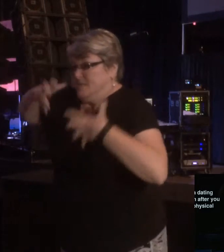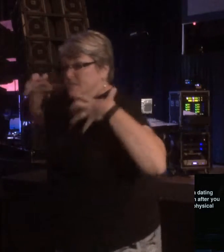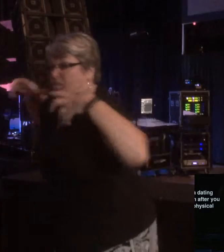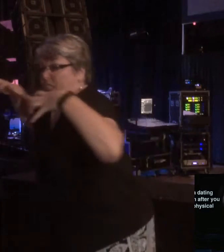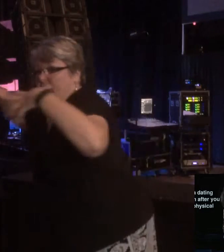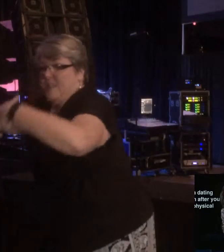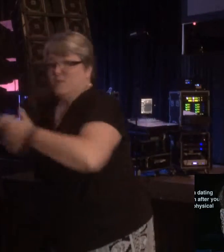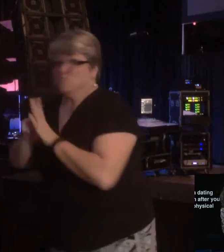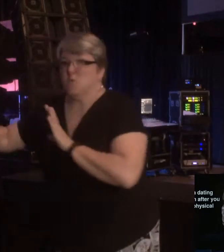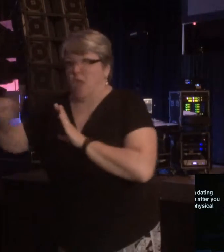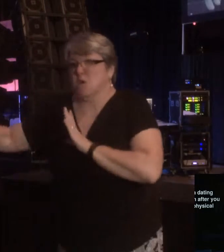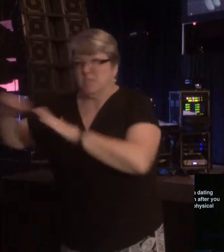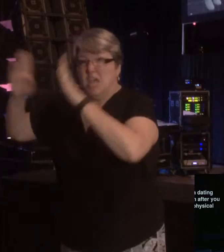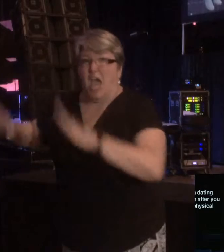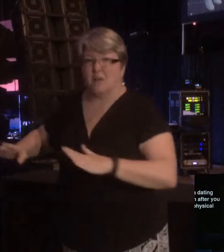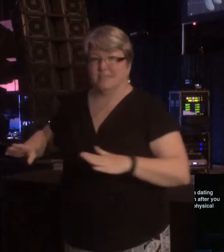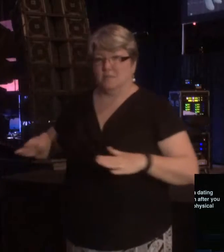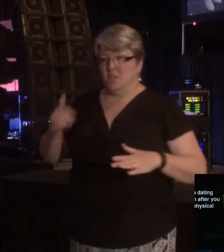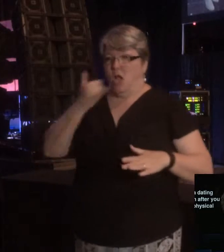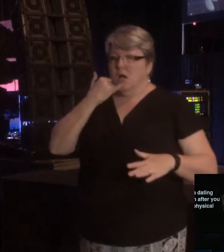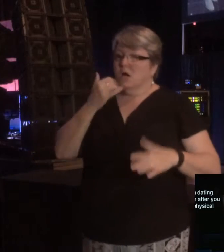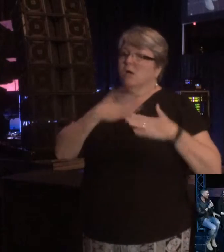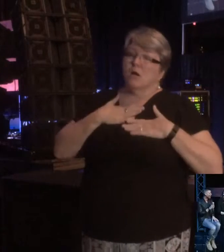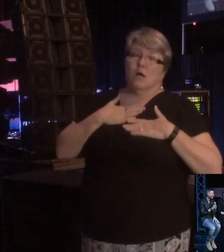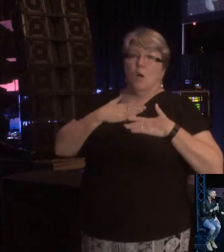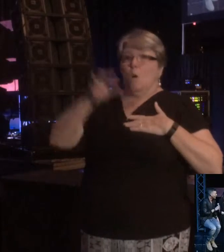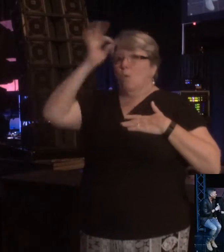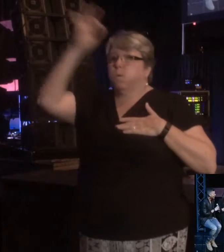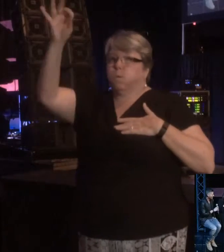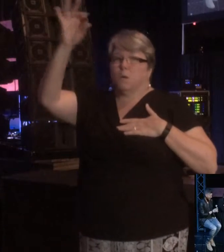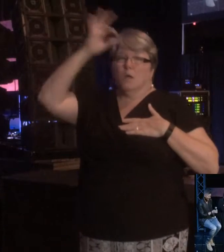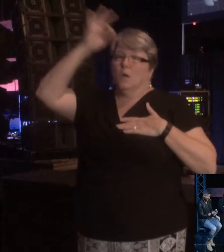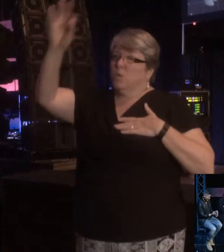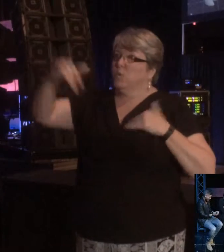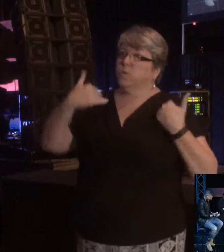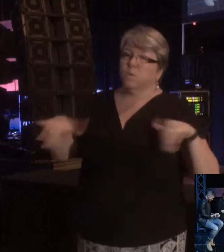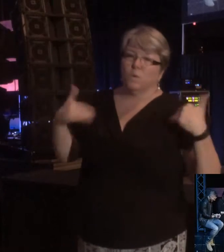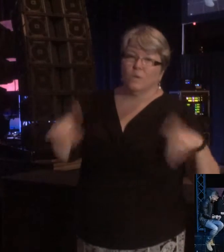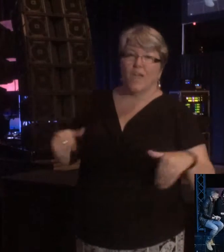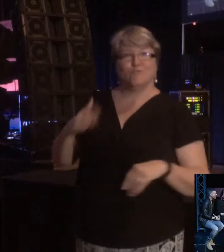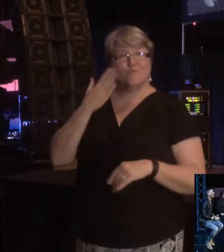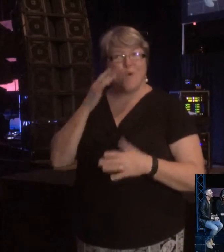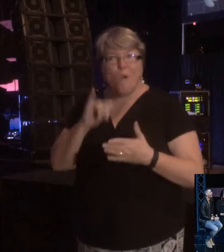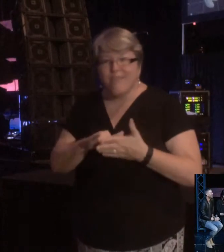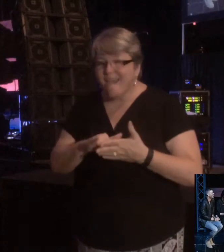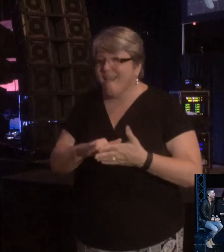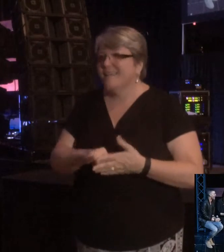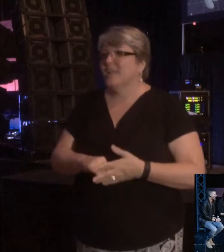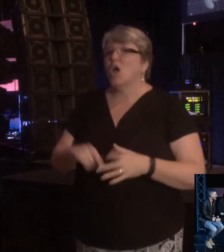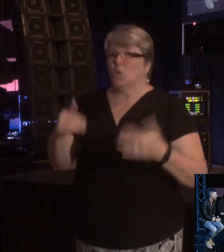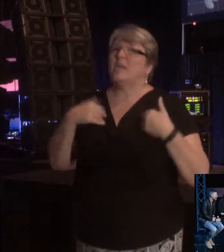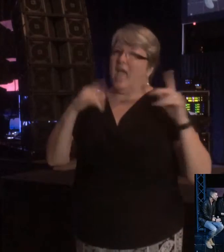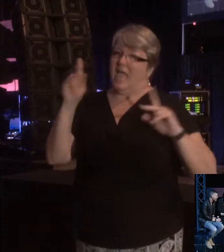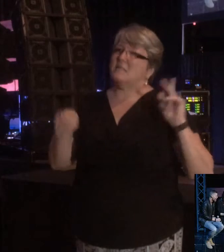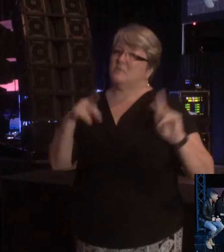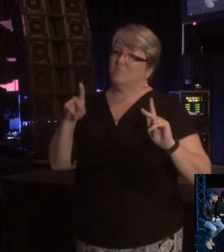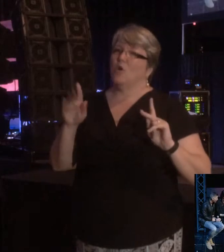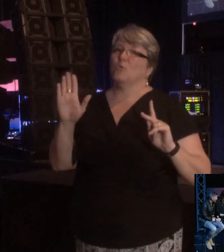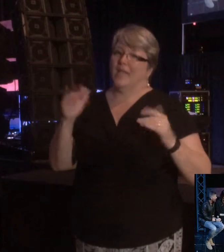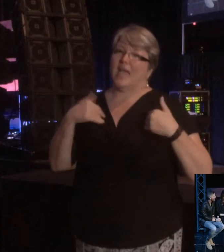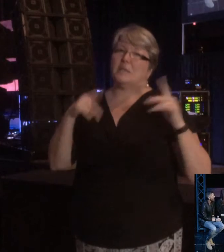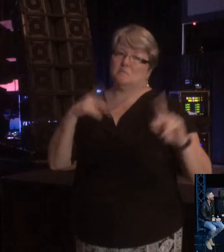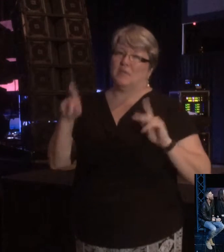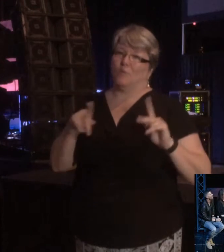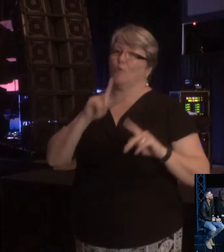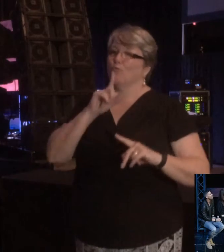if you are in a breakup position right now and you're hoping that you guys can get back together, and you look at us and think, oh, maybe we could be like